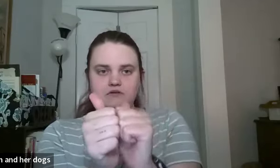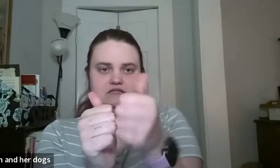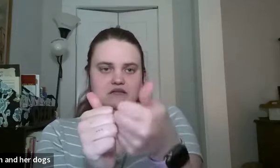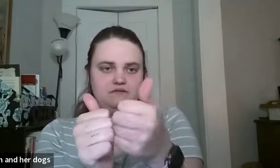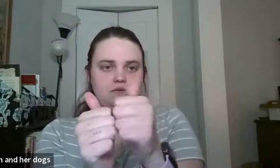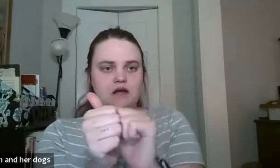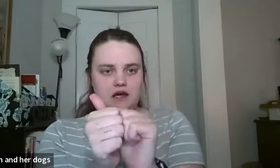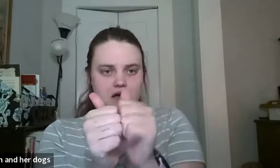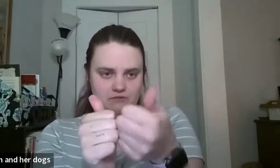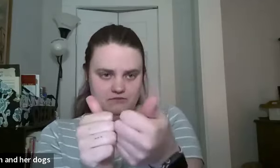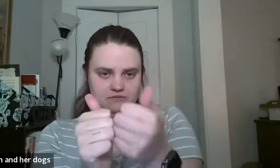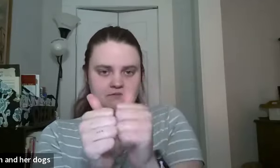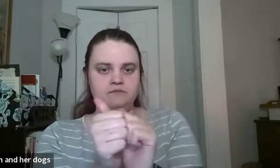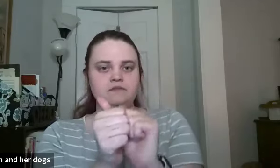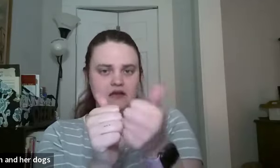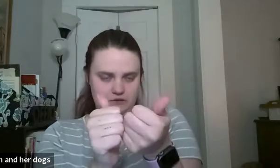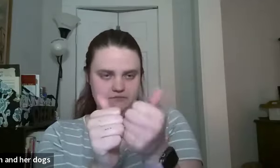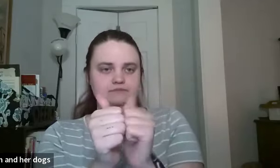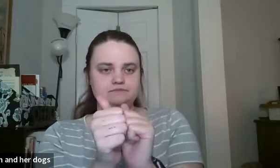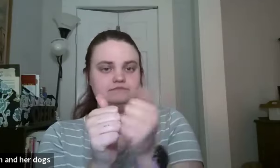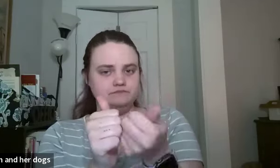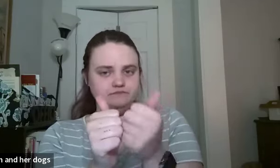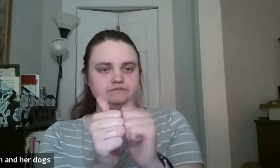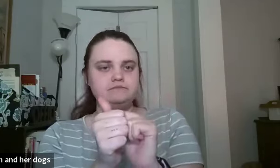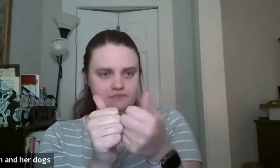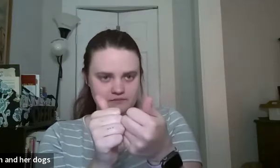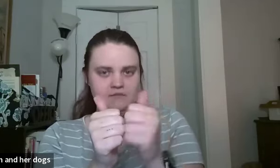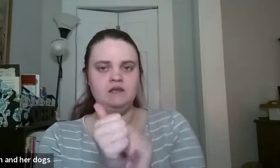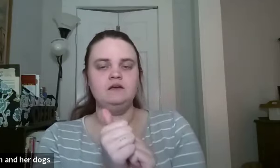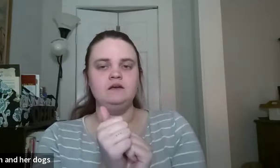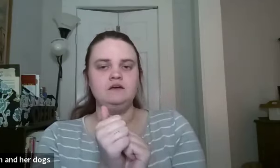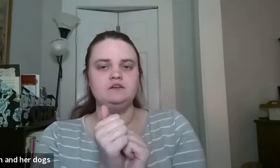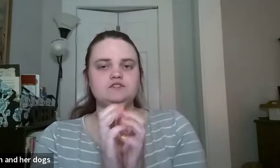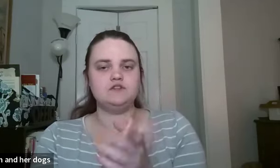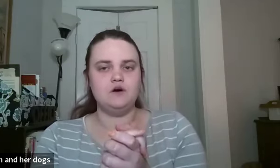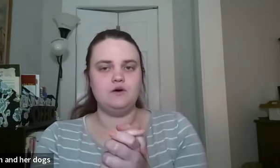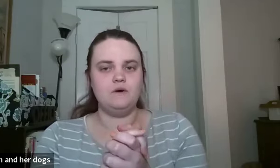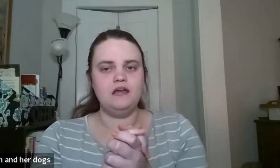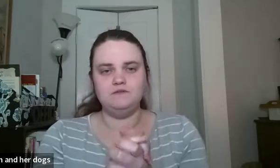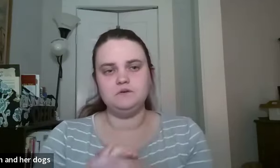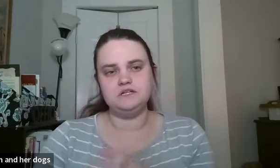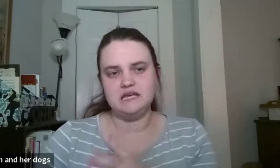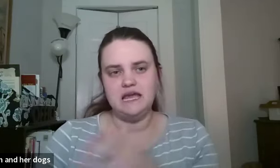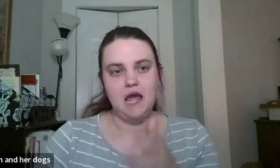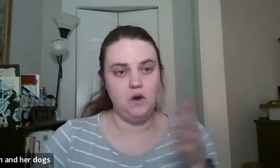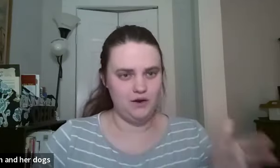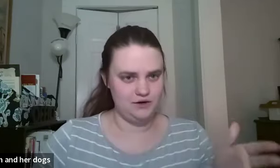Slightly forward. How? So if you were to say, how are